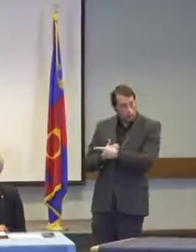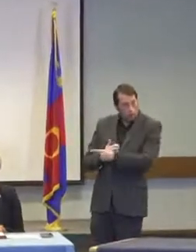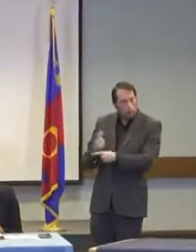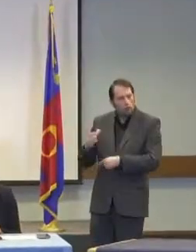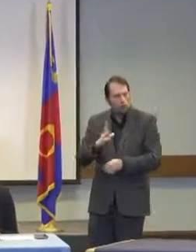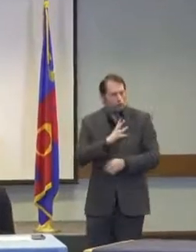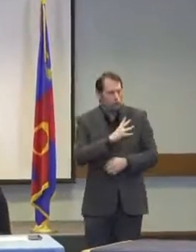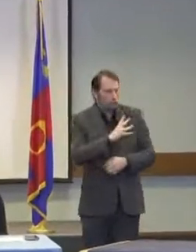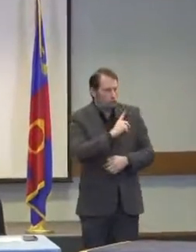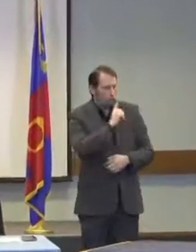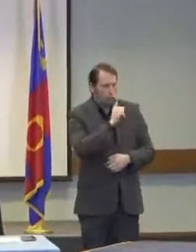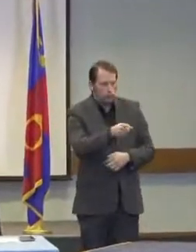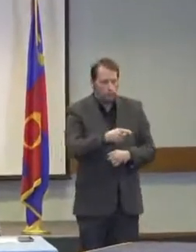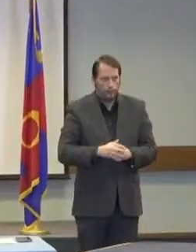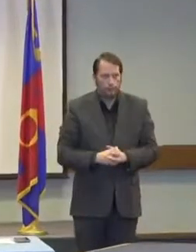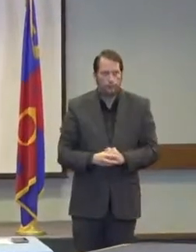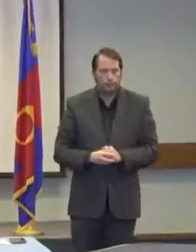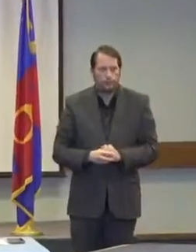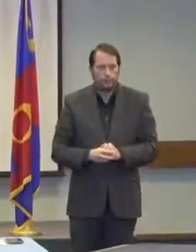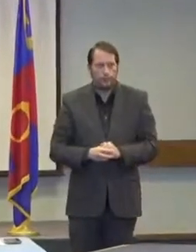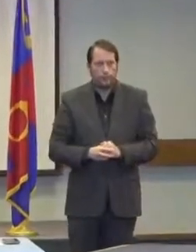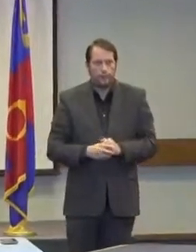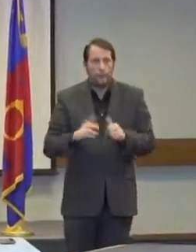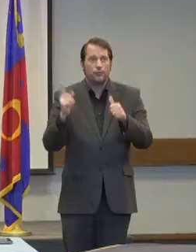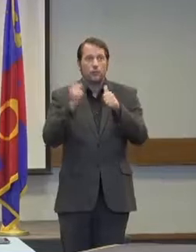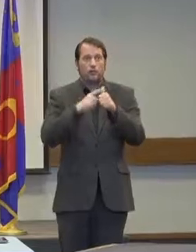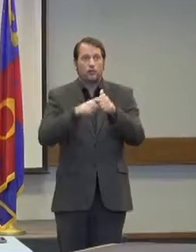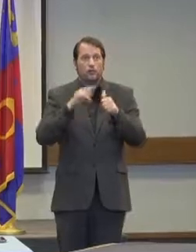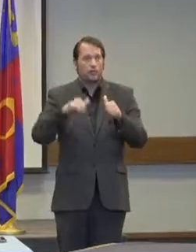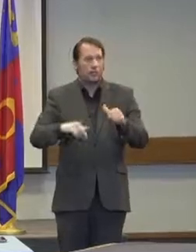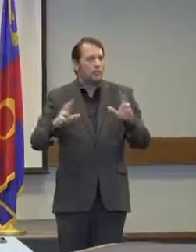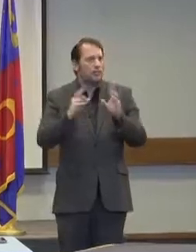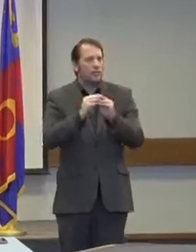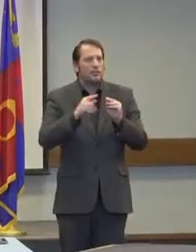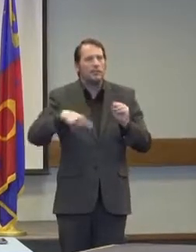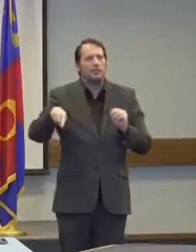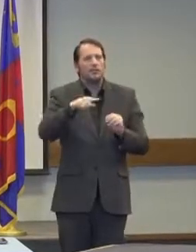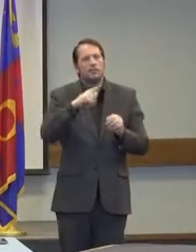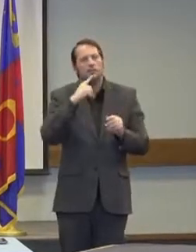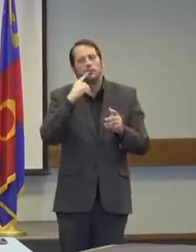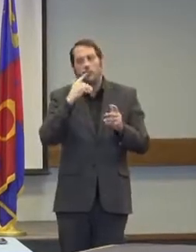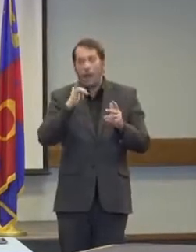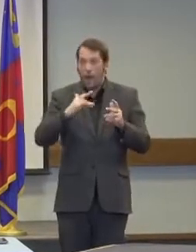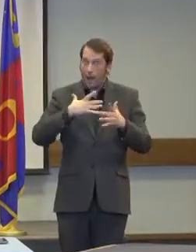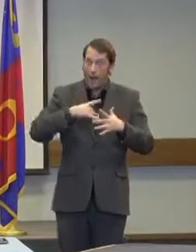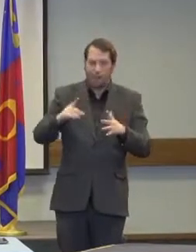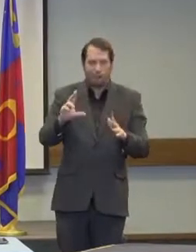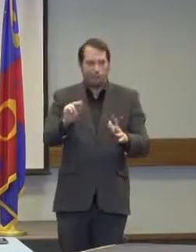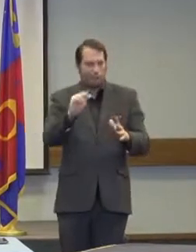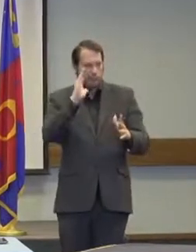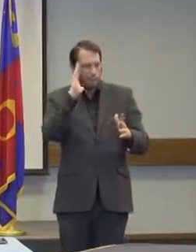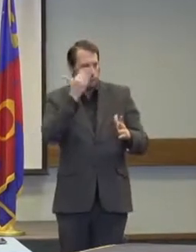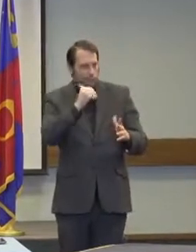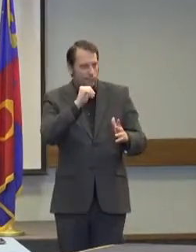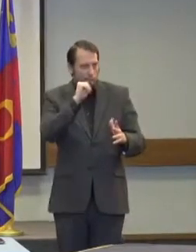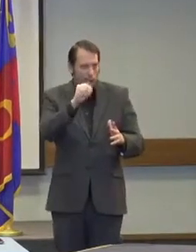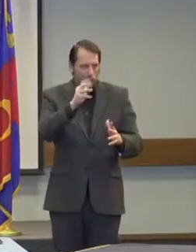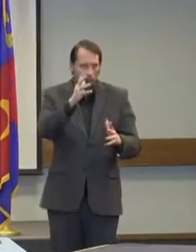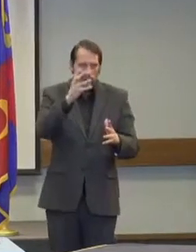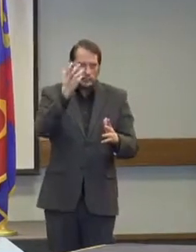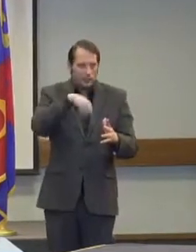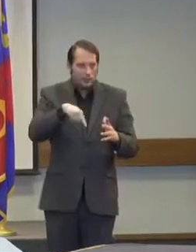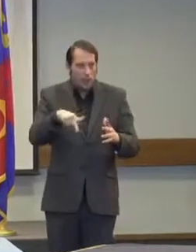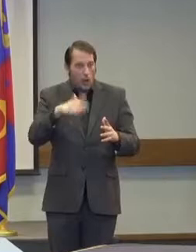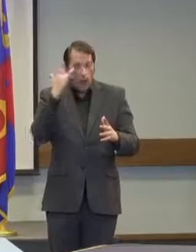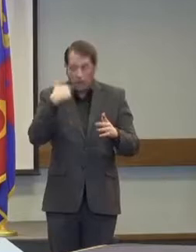conferences you really hate doing. This is not a fun reason for getting together, and we're dealing with a